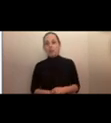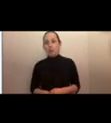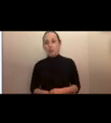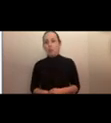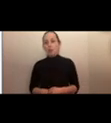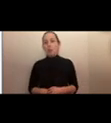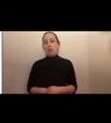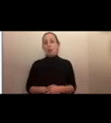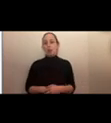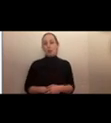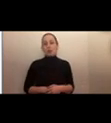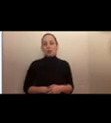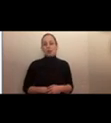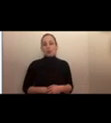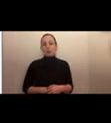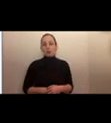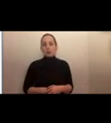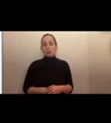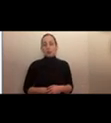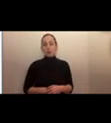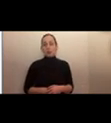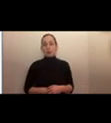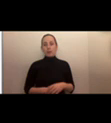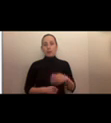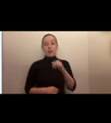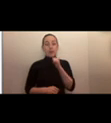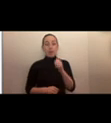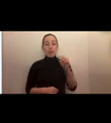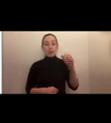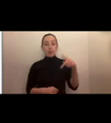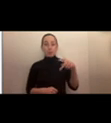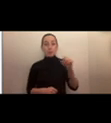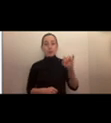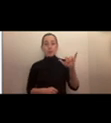Or not being connected to the world around them.